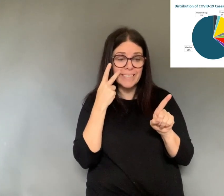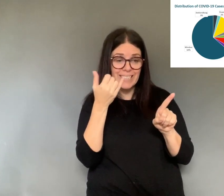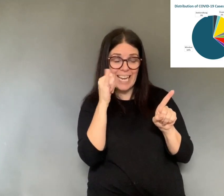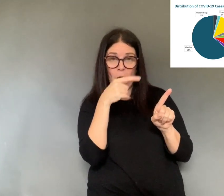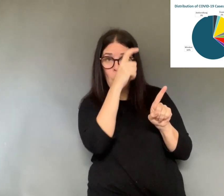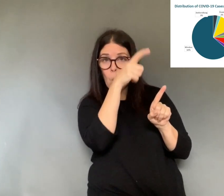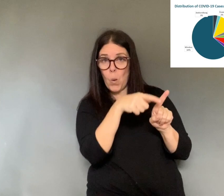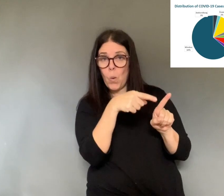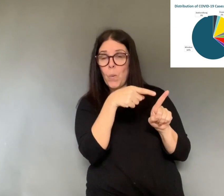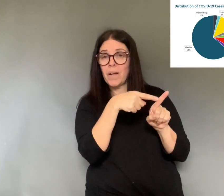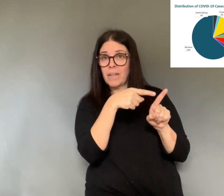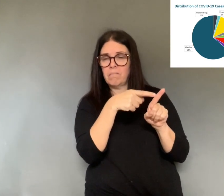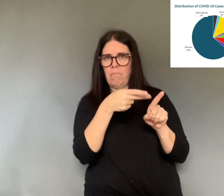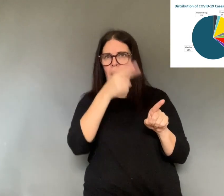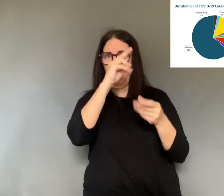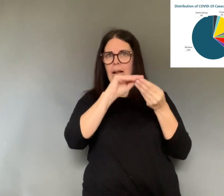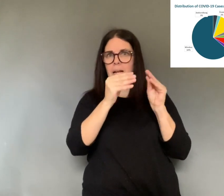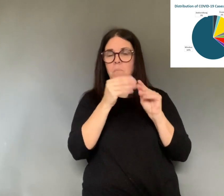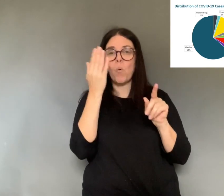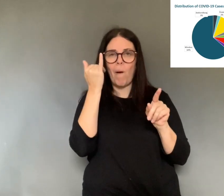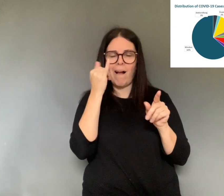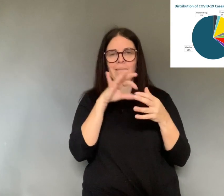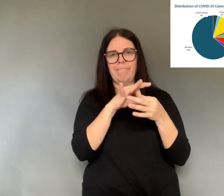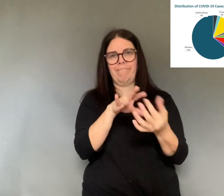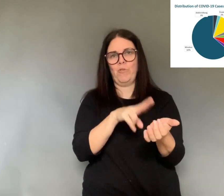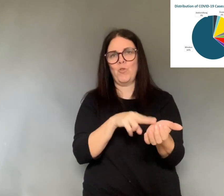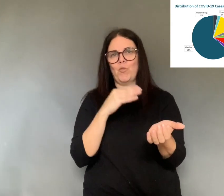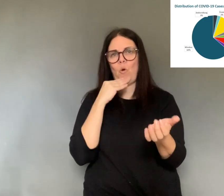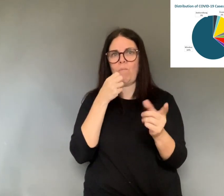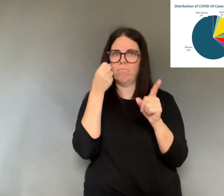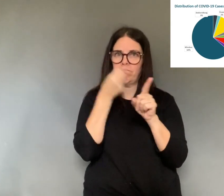due to the high number of cases in the long-term care home.